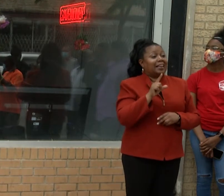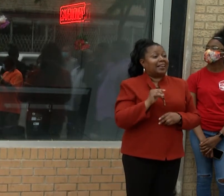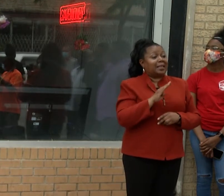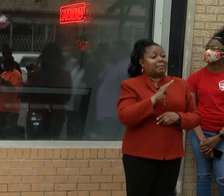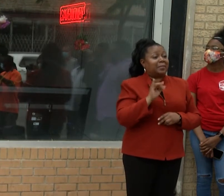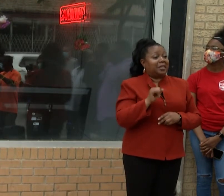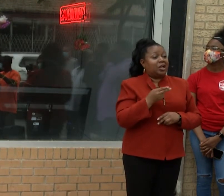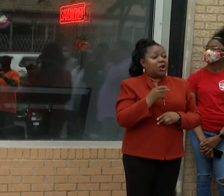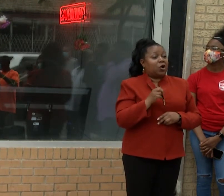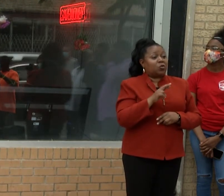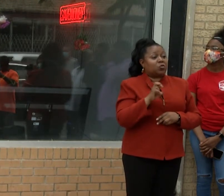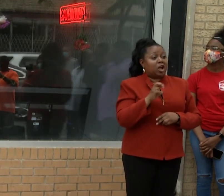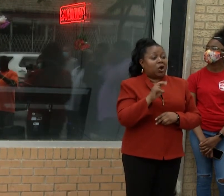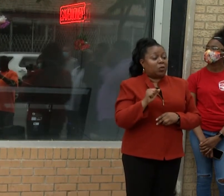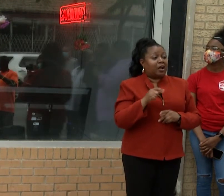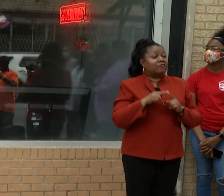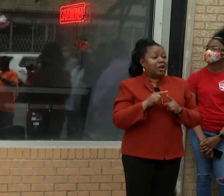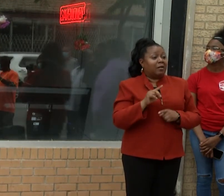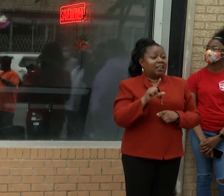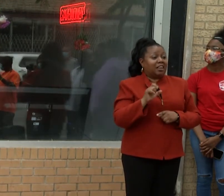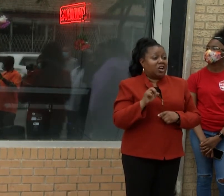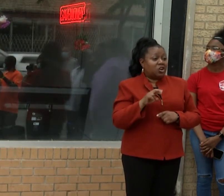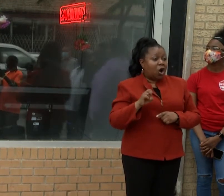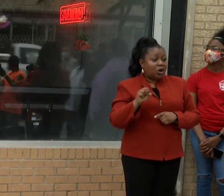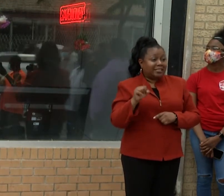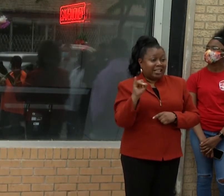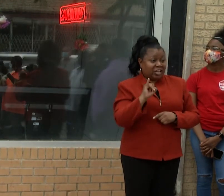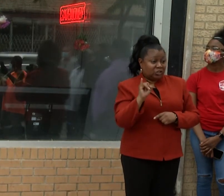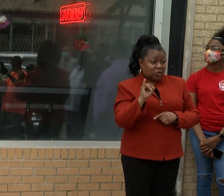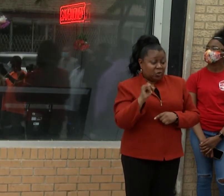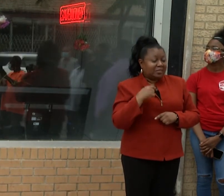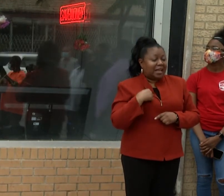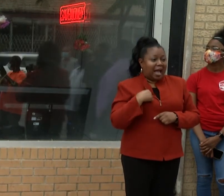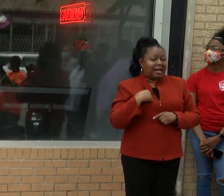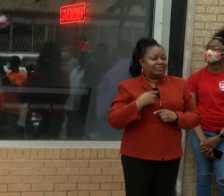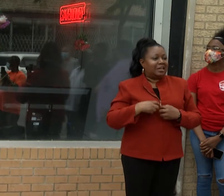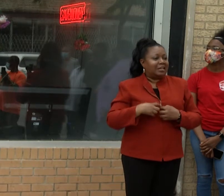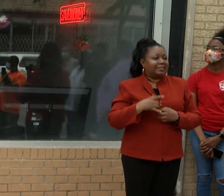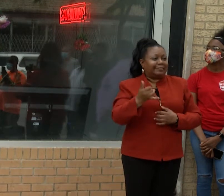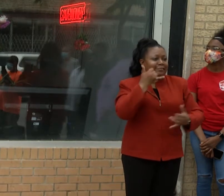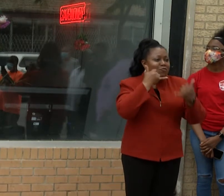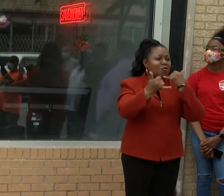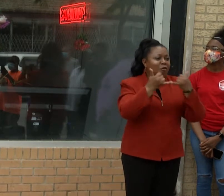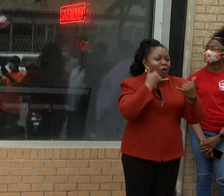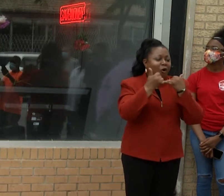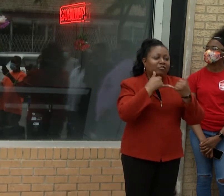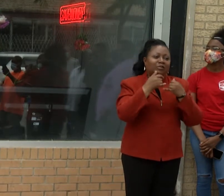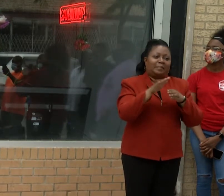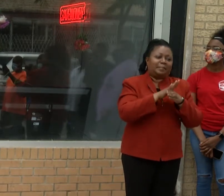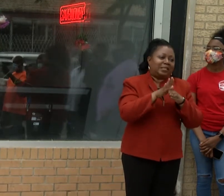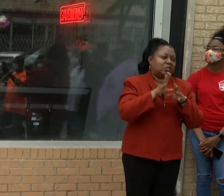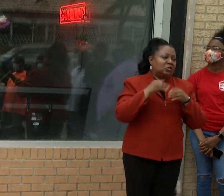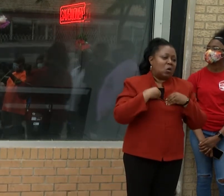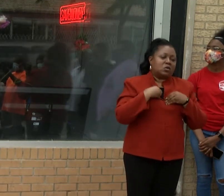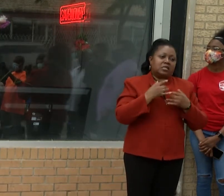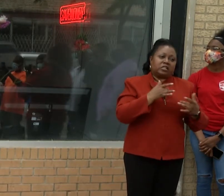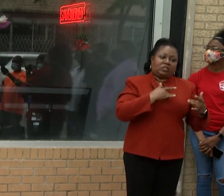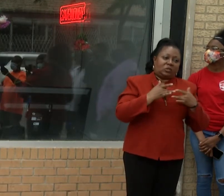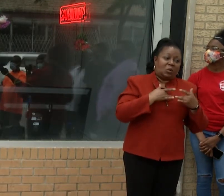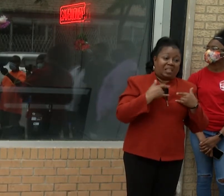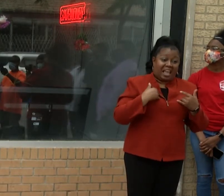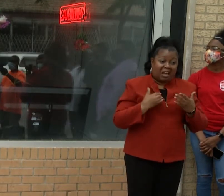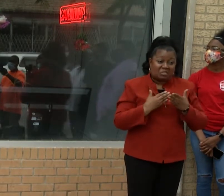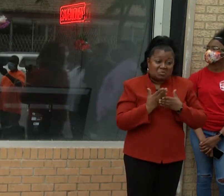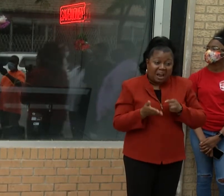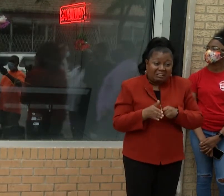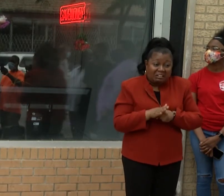Herrera from Lenara's Insurance. And I've been fielding calls from business owners concerned if they have the